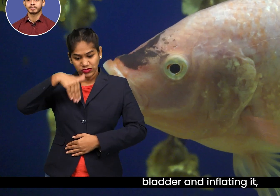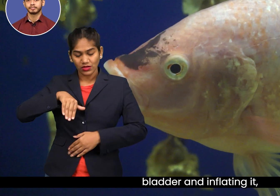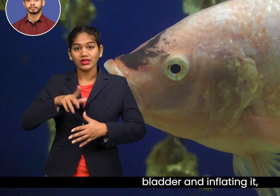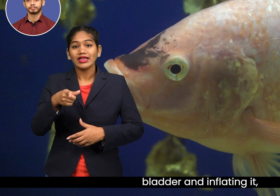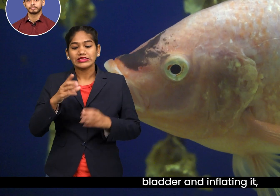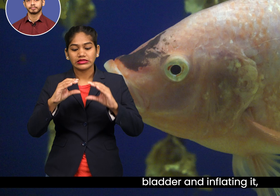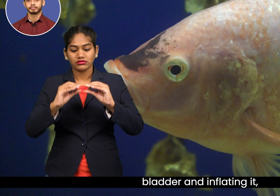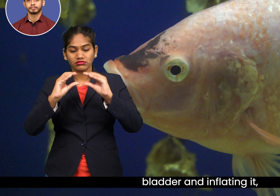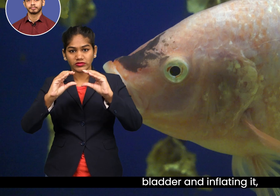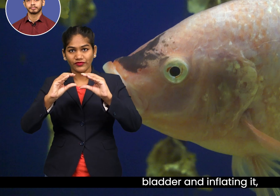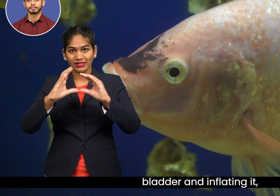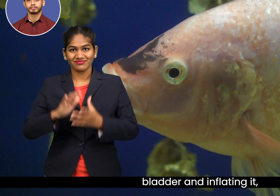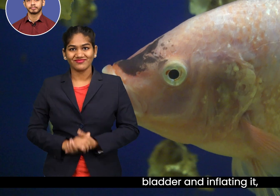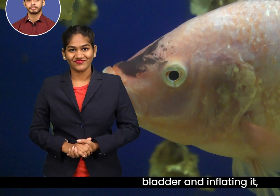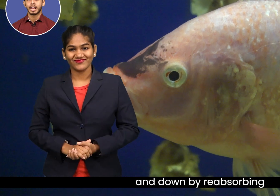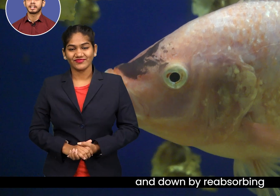it,